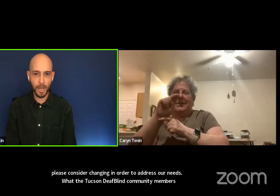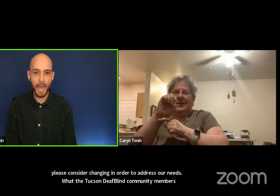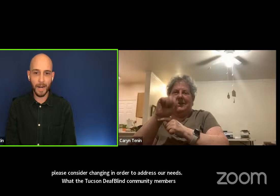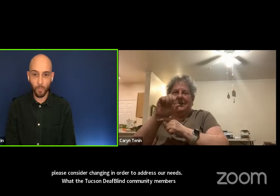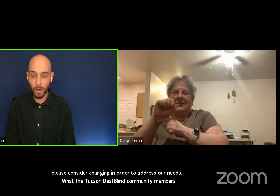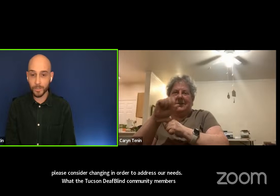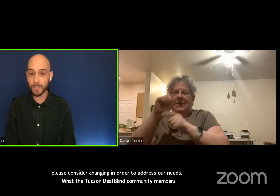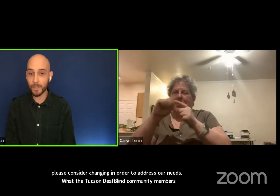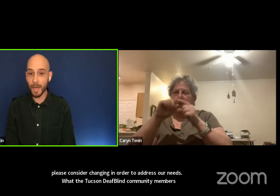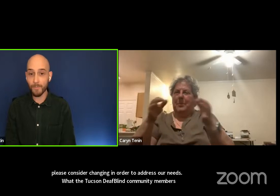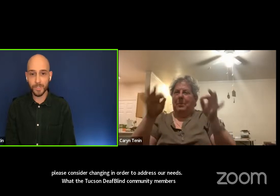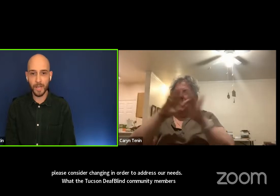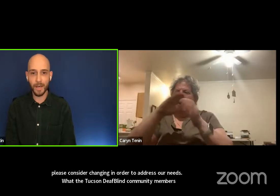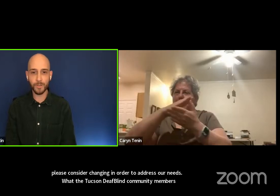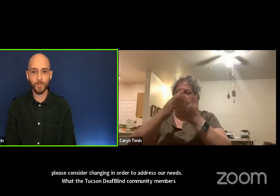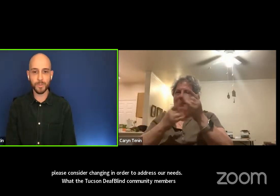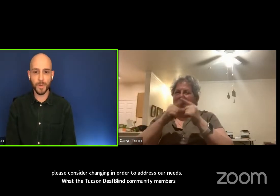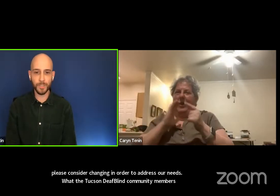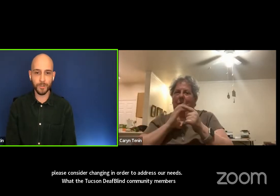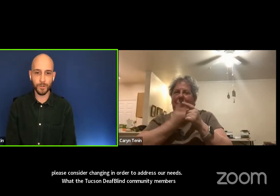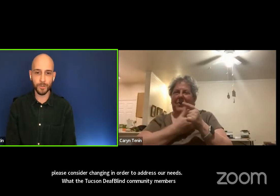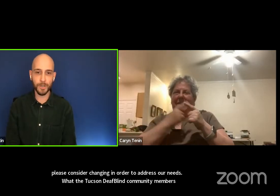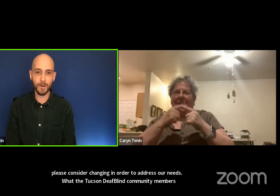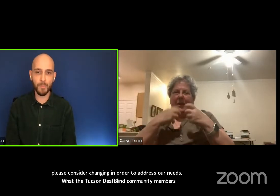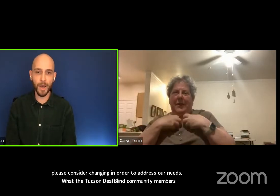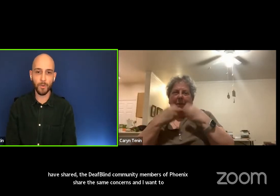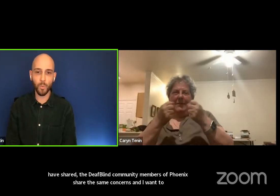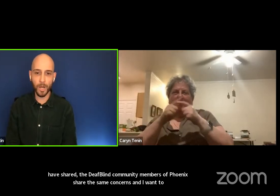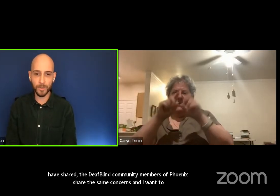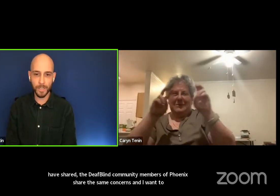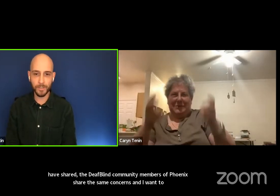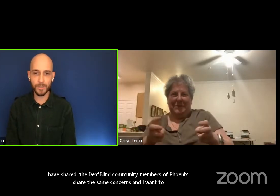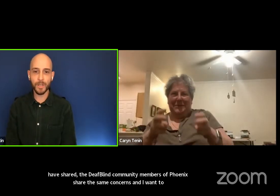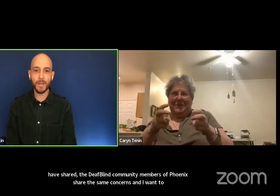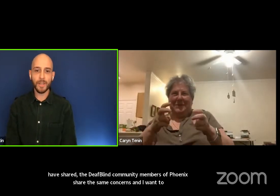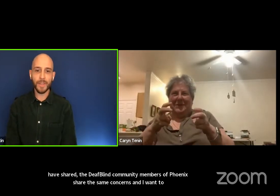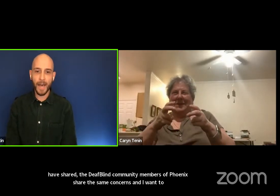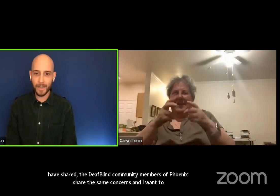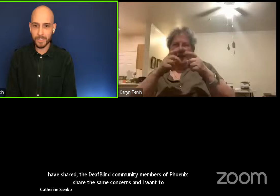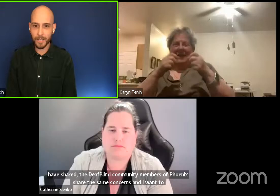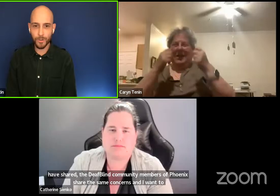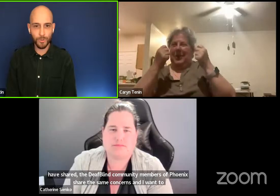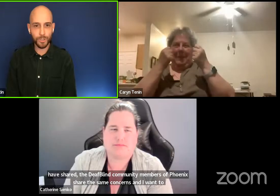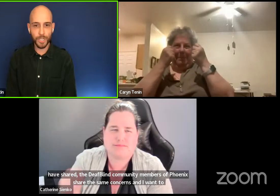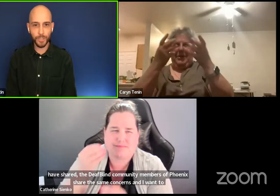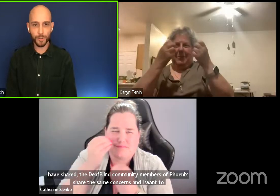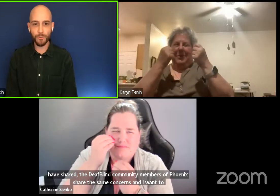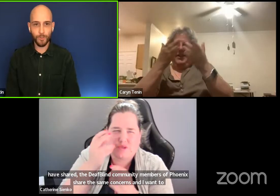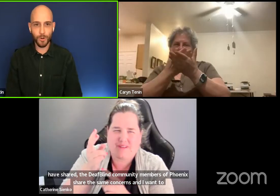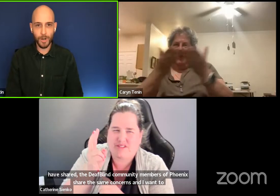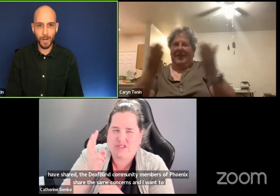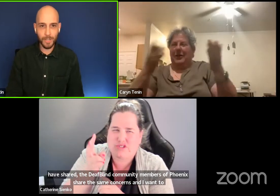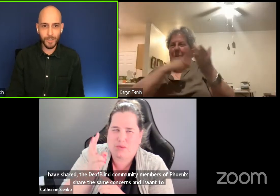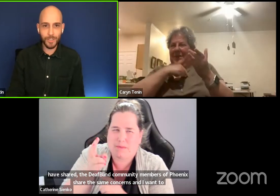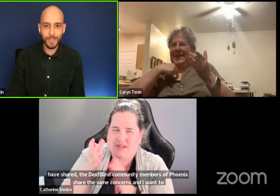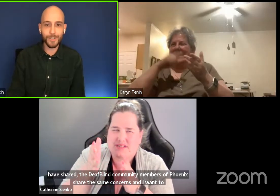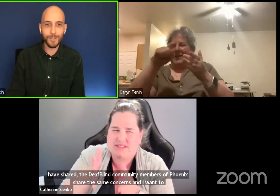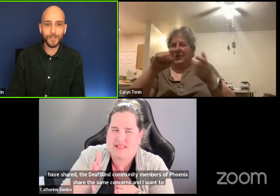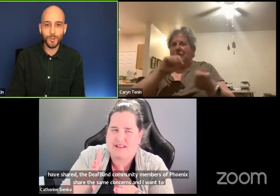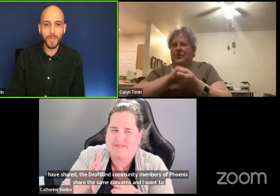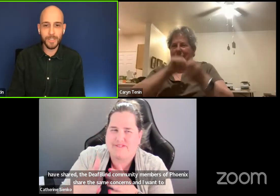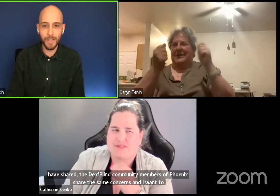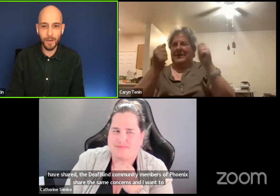concerns. And I want to emphasize what was mentioned earlier about wellness. That is a huge issue for